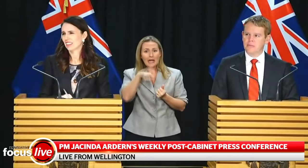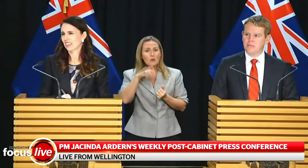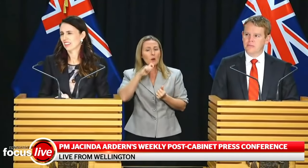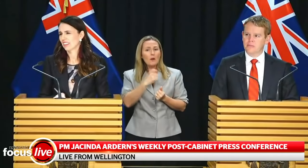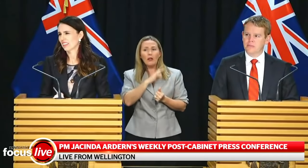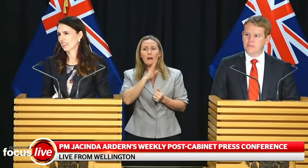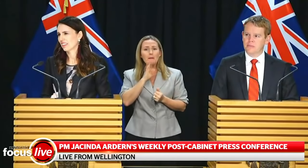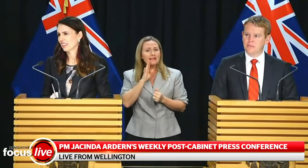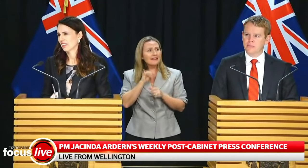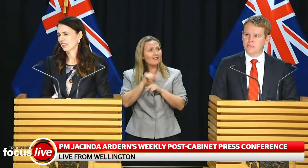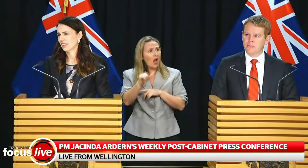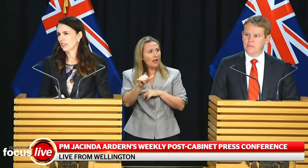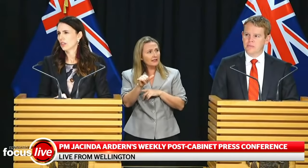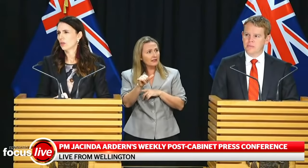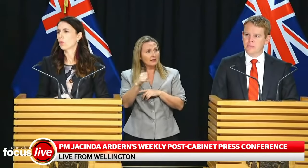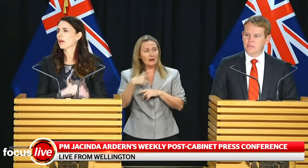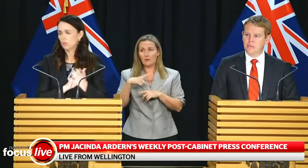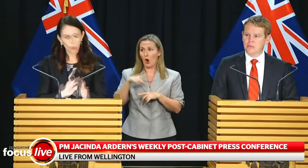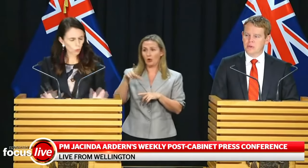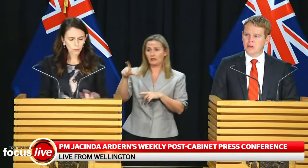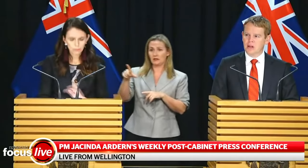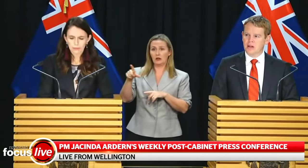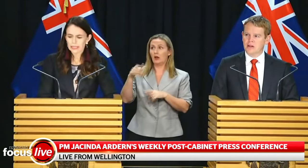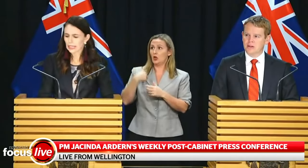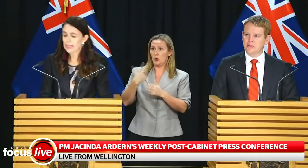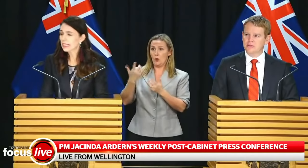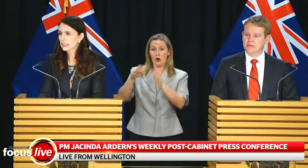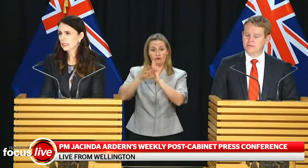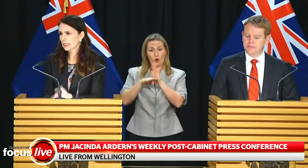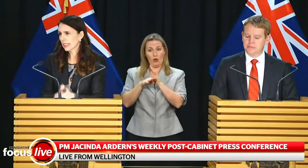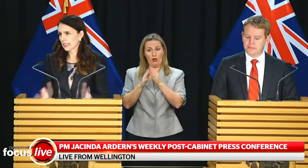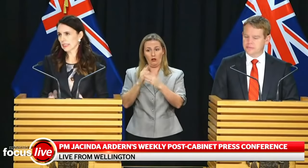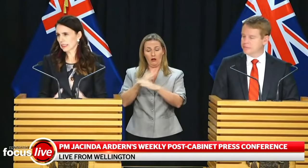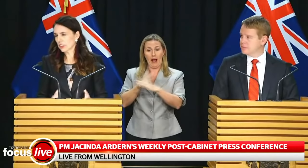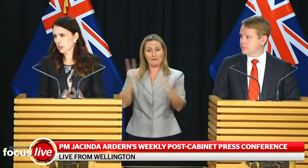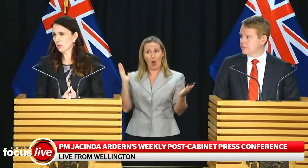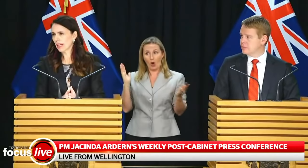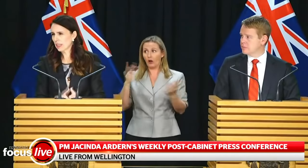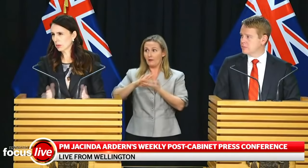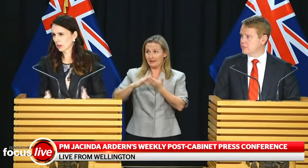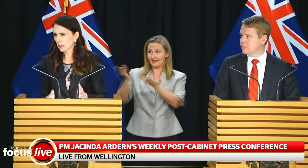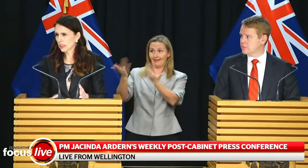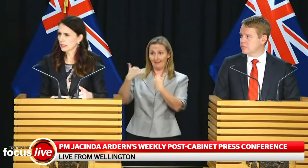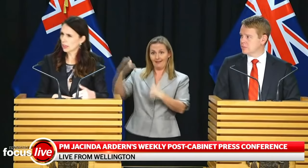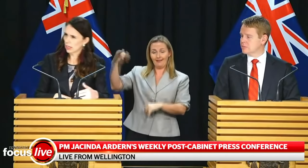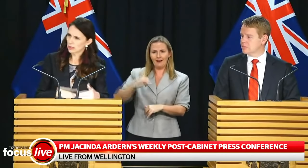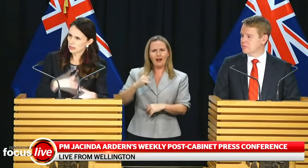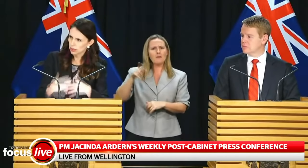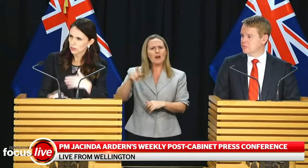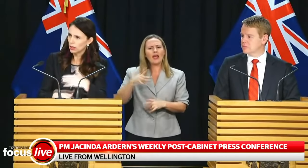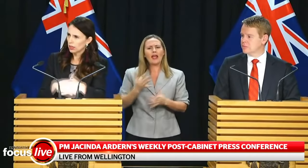24, 48 hours after you lift it? And how problematic is that? And this is the exact discussion that we had a